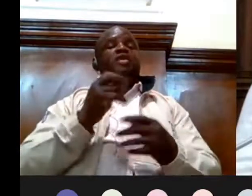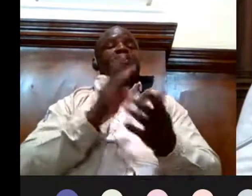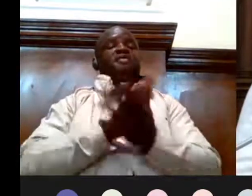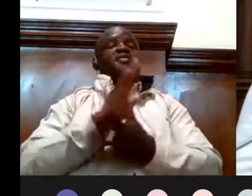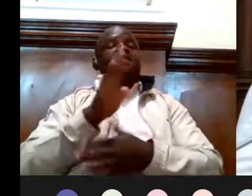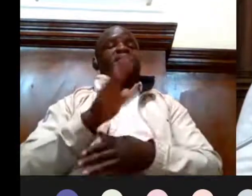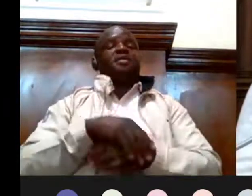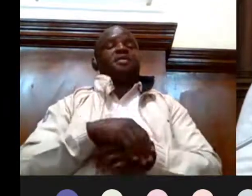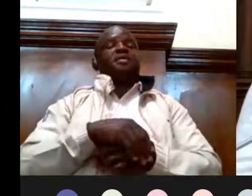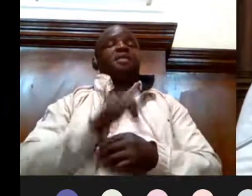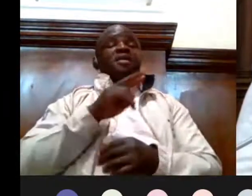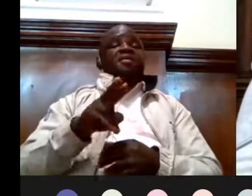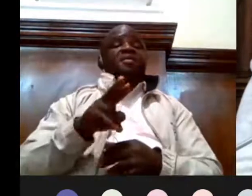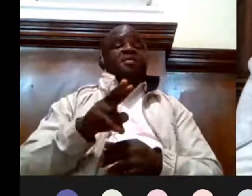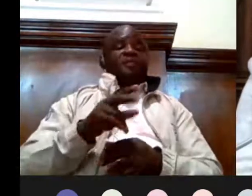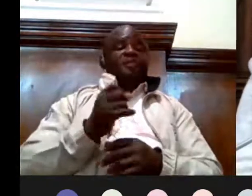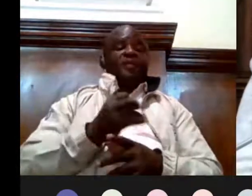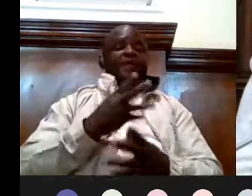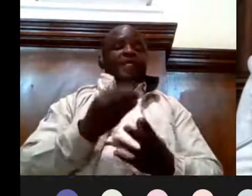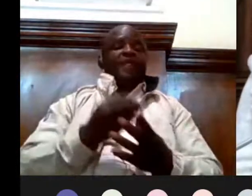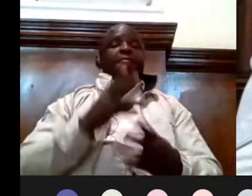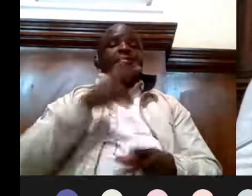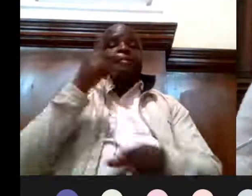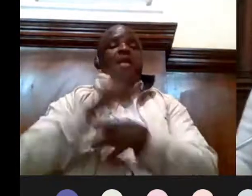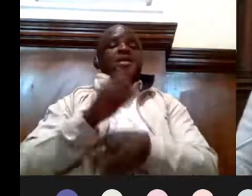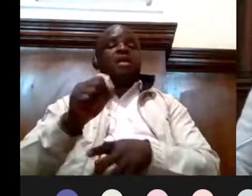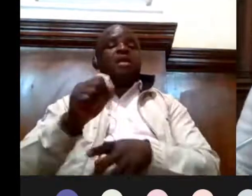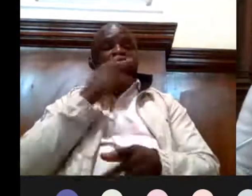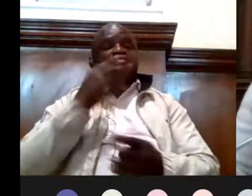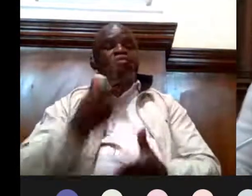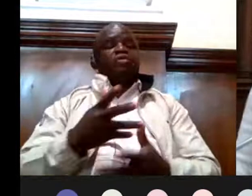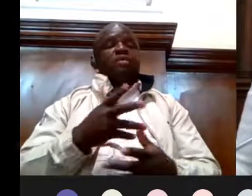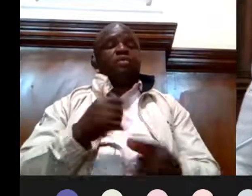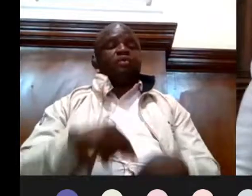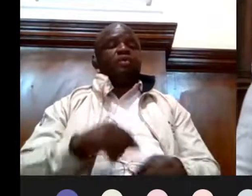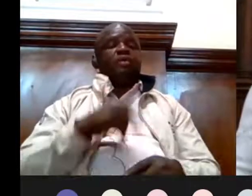party has to say today? Thank you, Speaker.